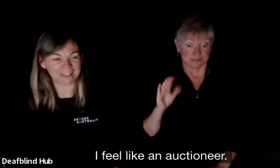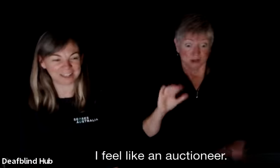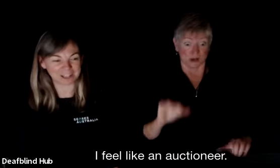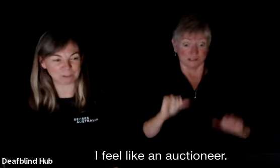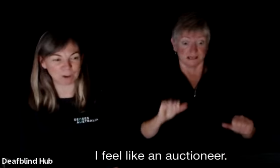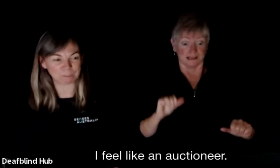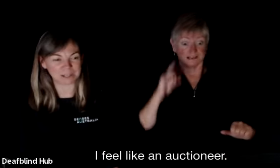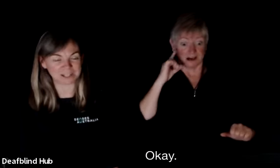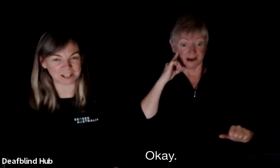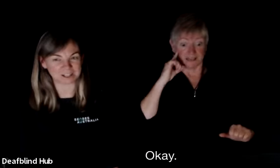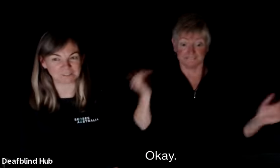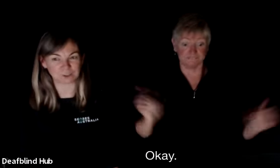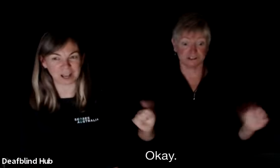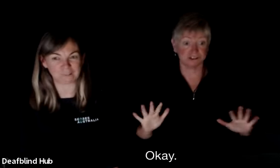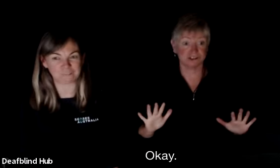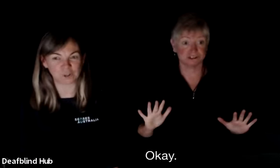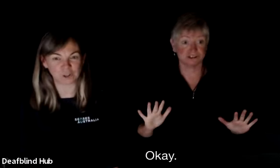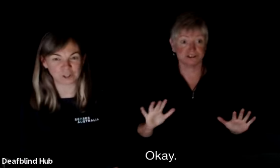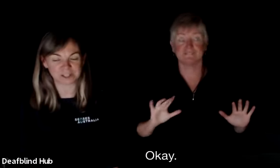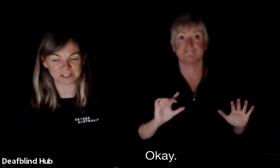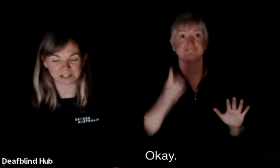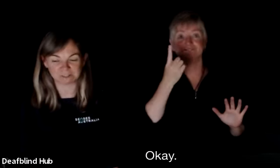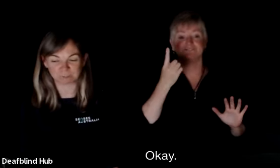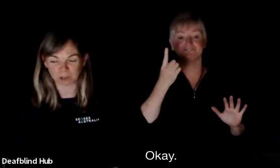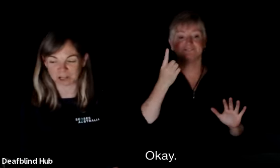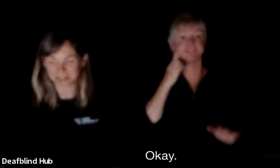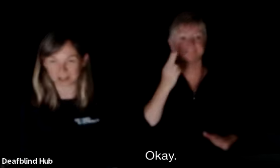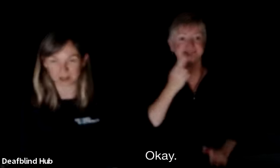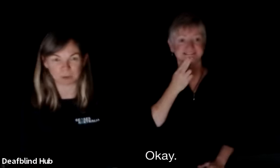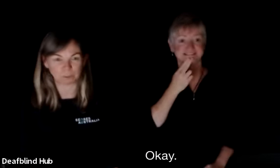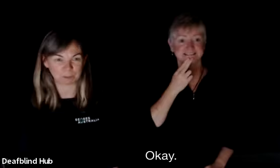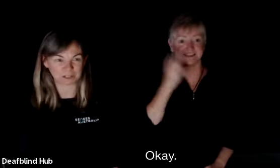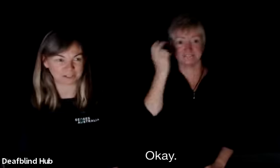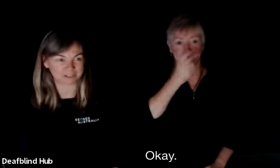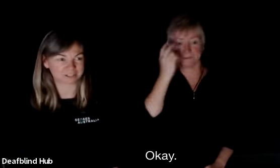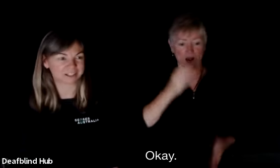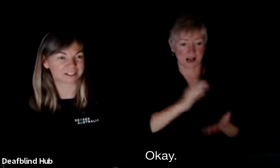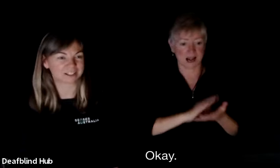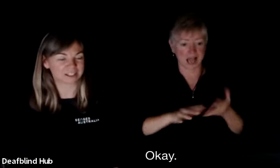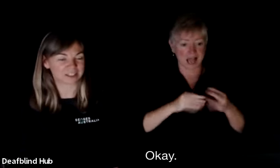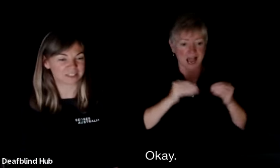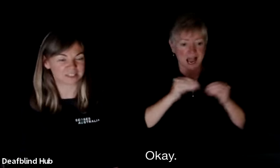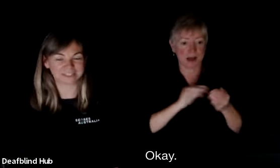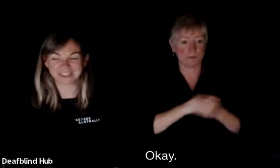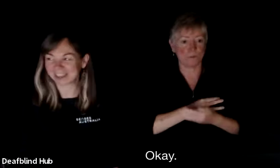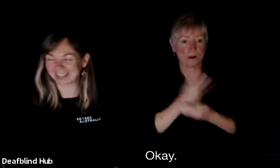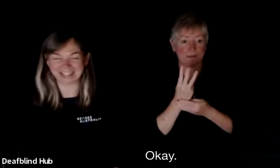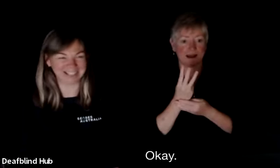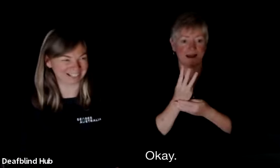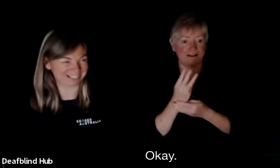Okay, I think we might be done for our first Deafblind Hub webinar.